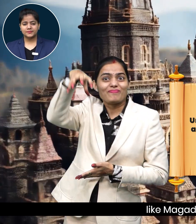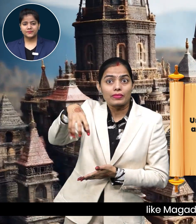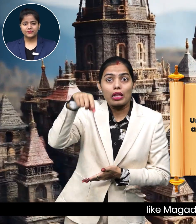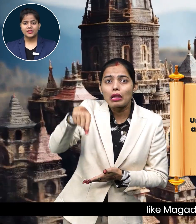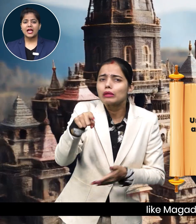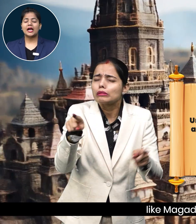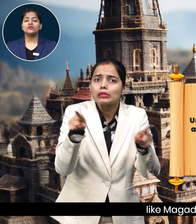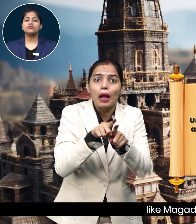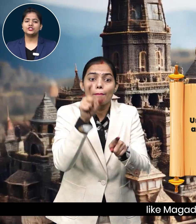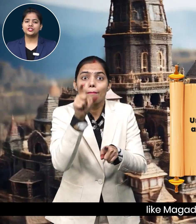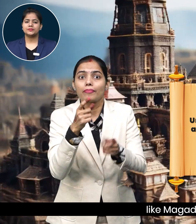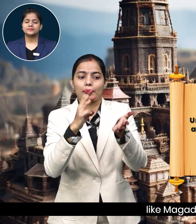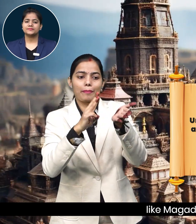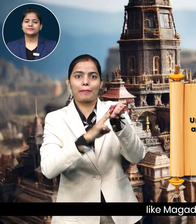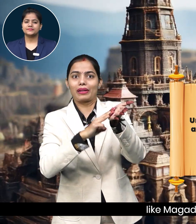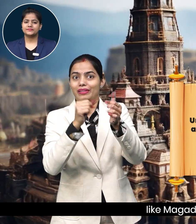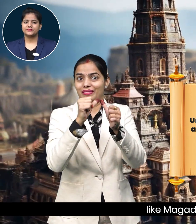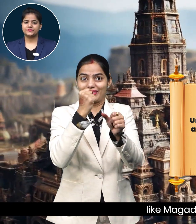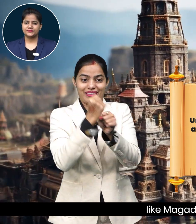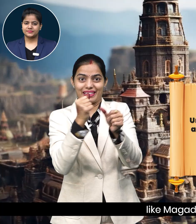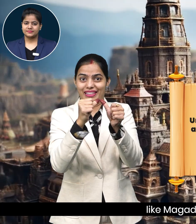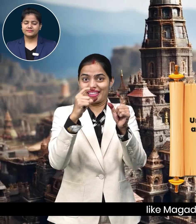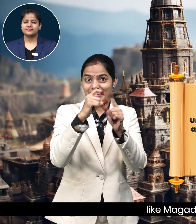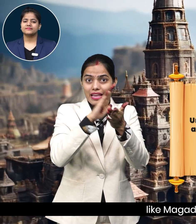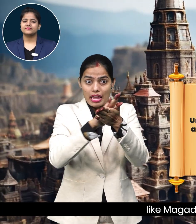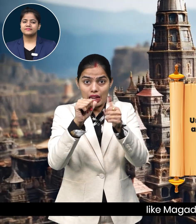Magadha and Vajji.